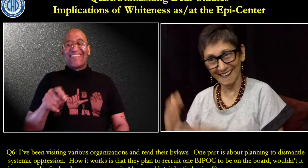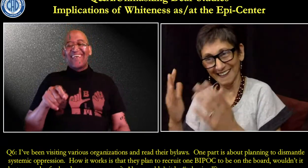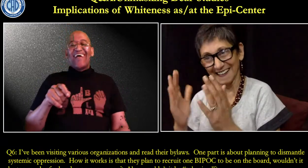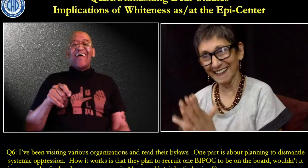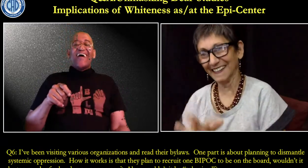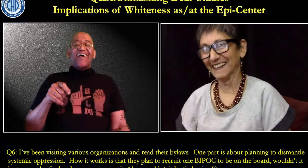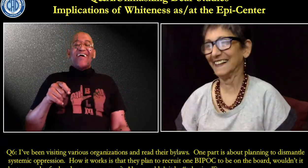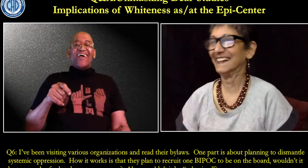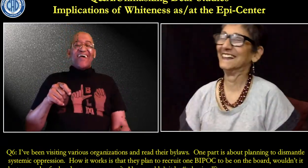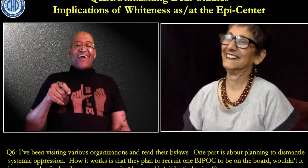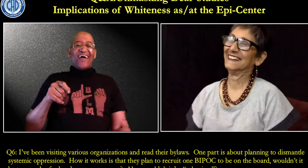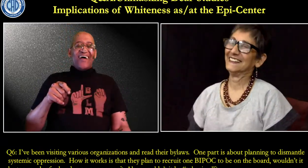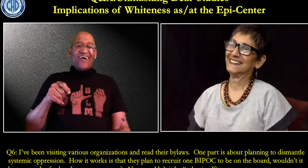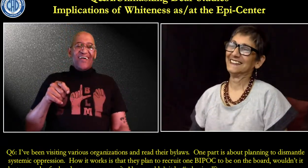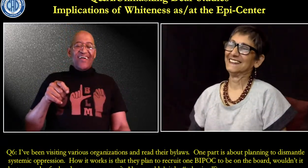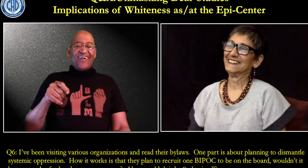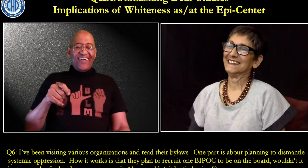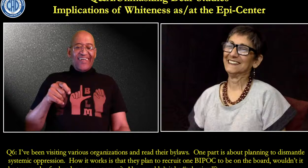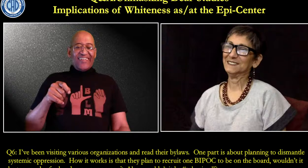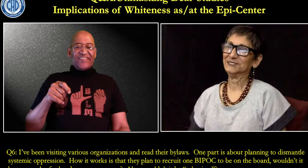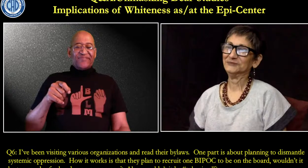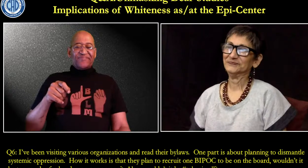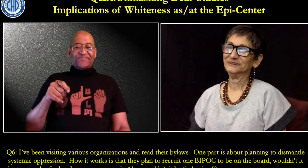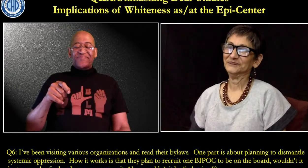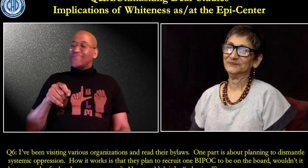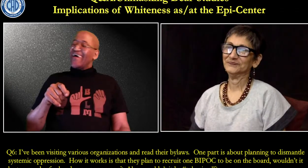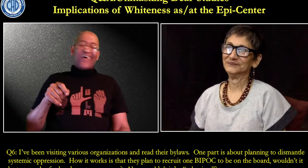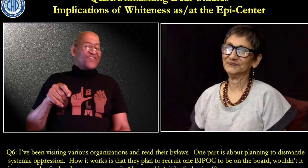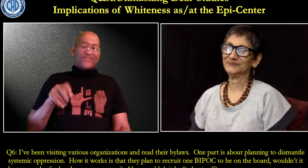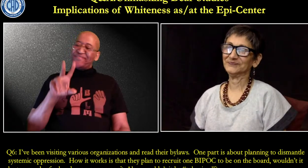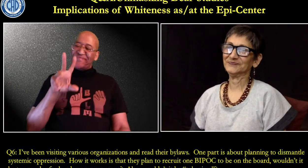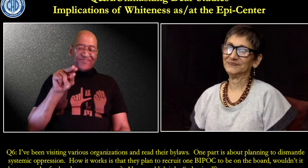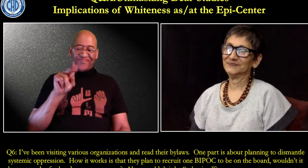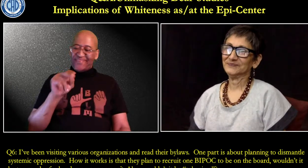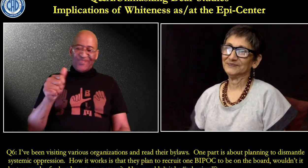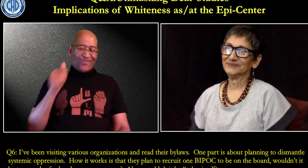That's a good question. I really like that question.